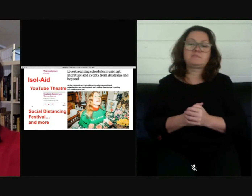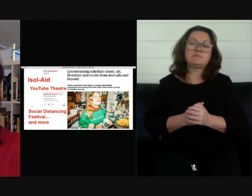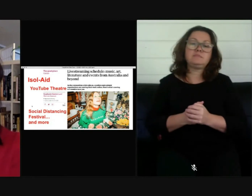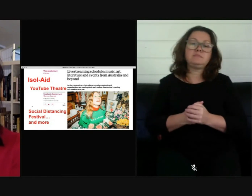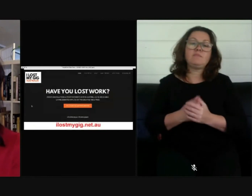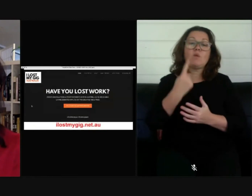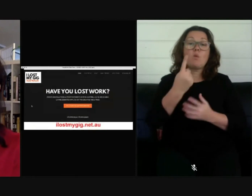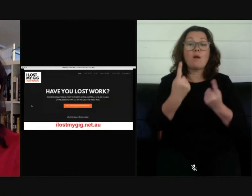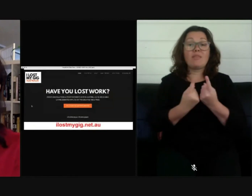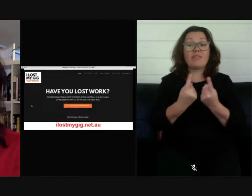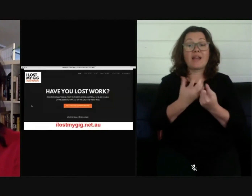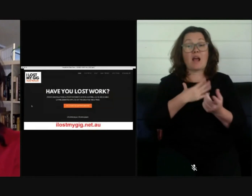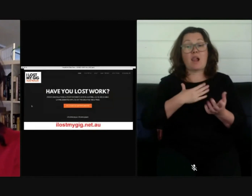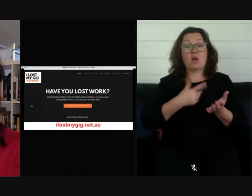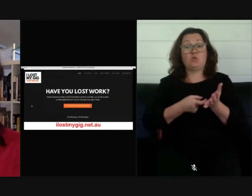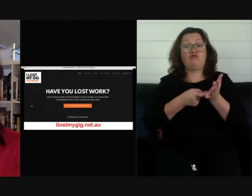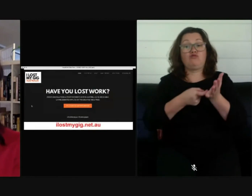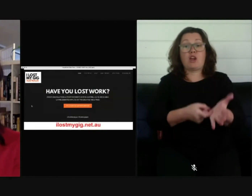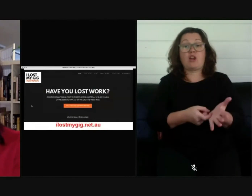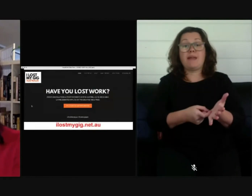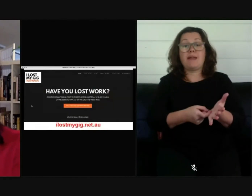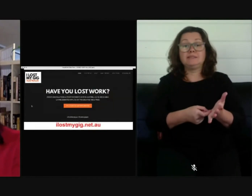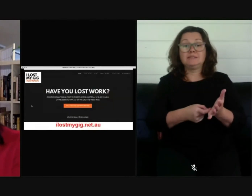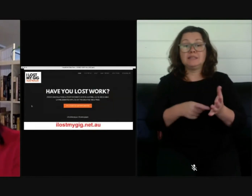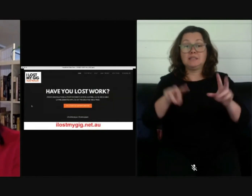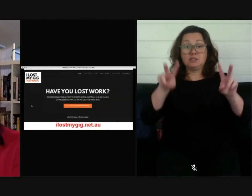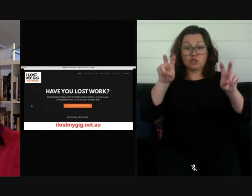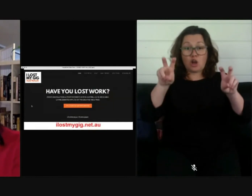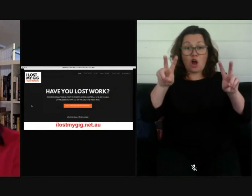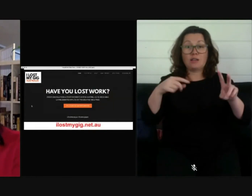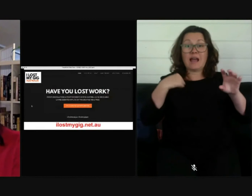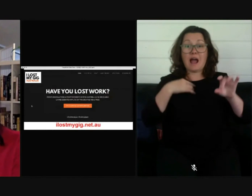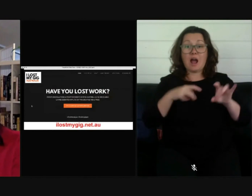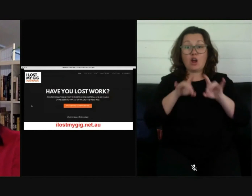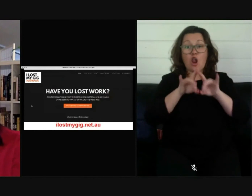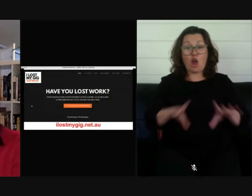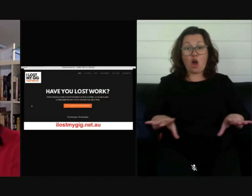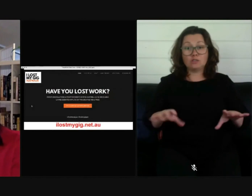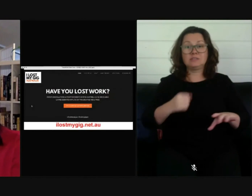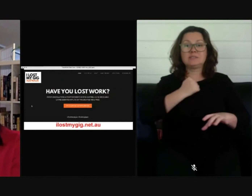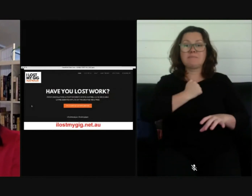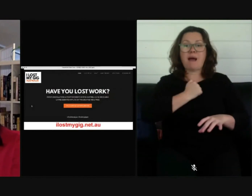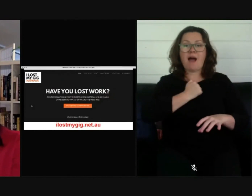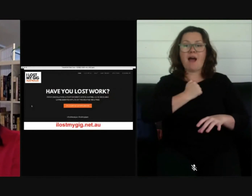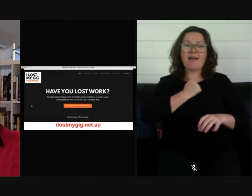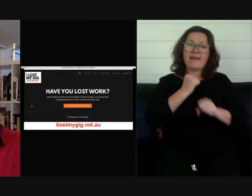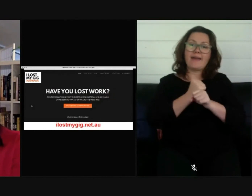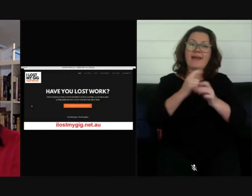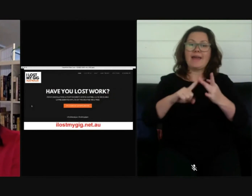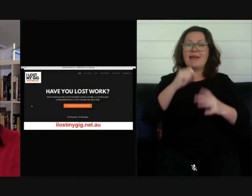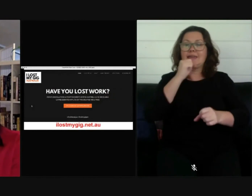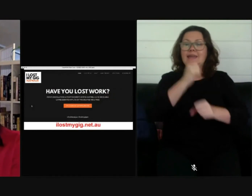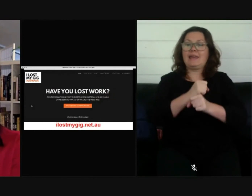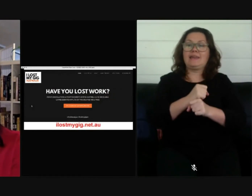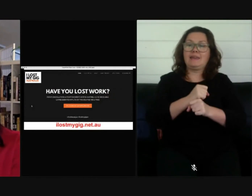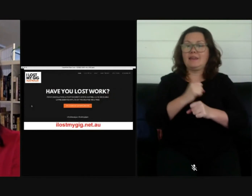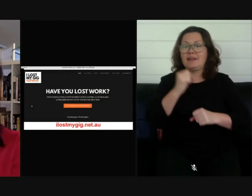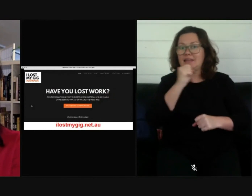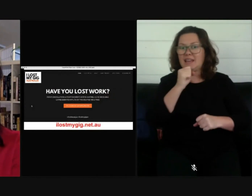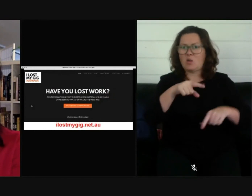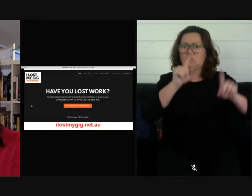I Lost My Gig. I Lost My Gig was first started in the US because